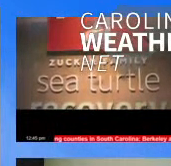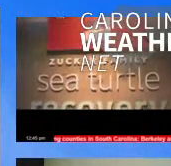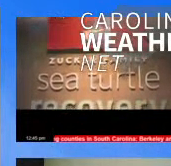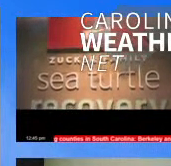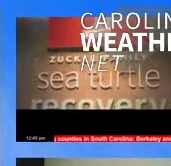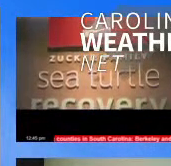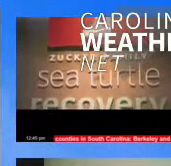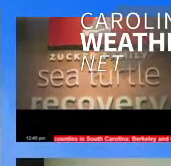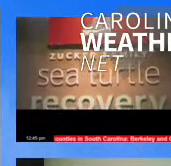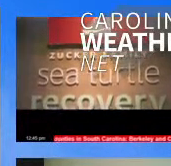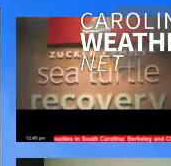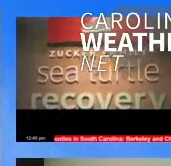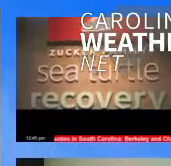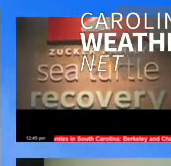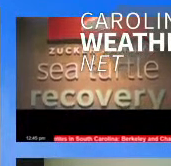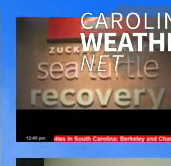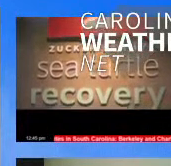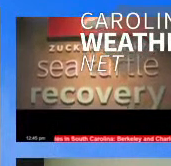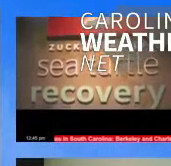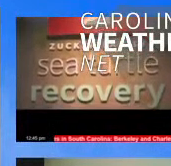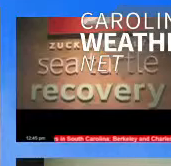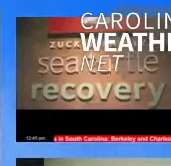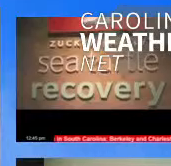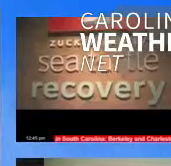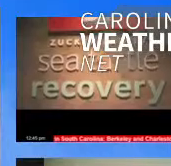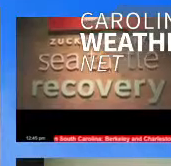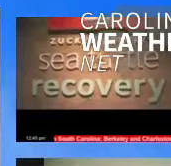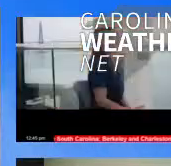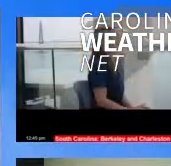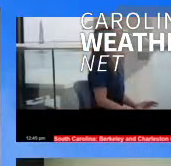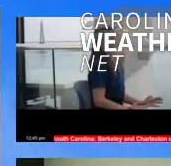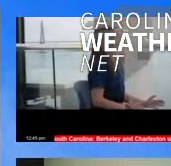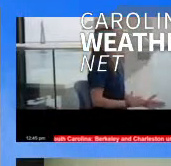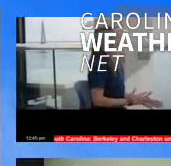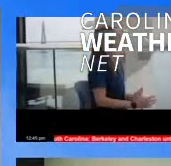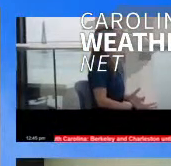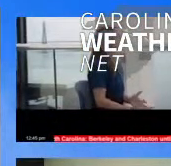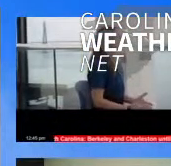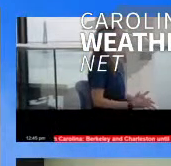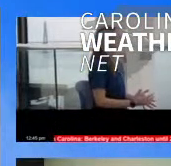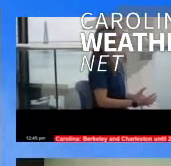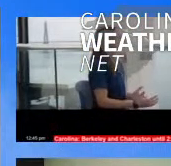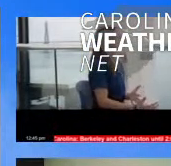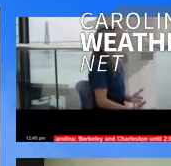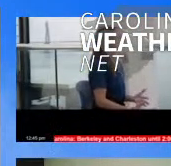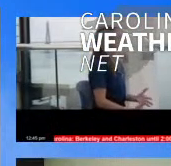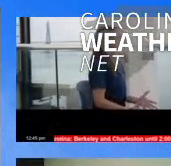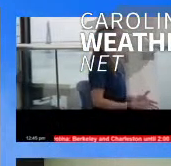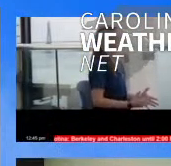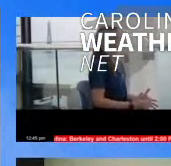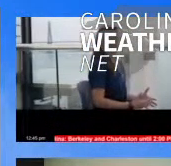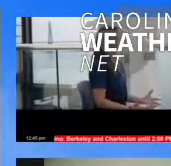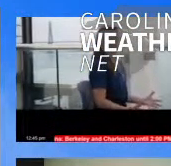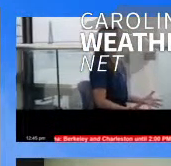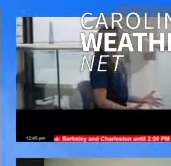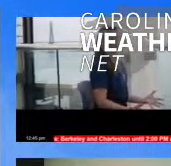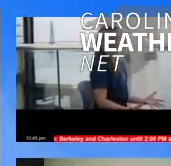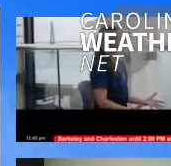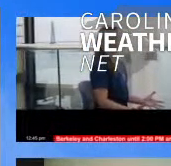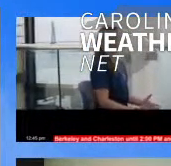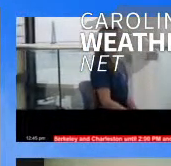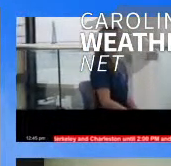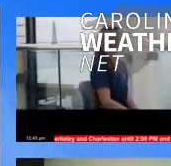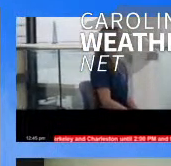In Dorchester County. Let me look at my email here. I sent some things off to